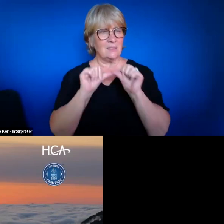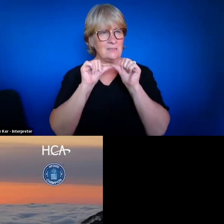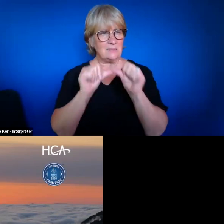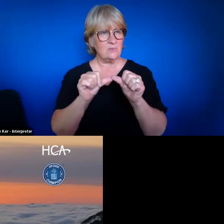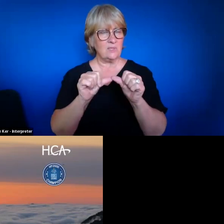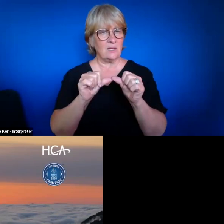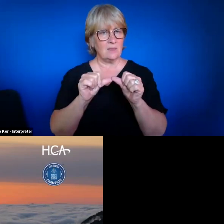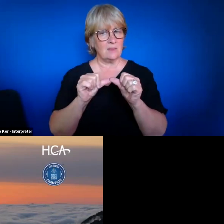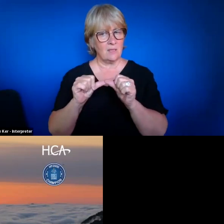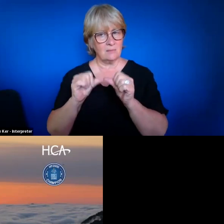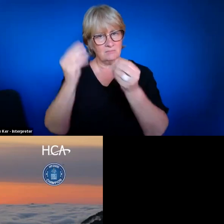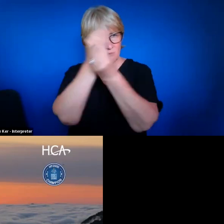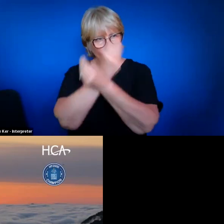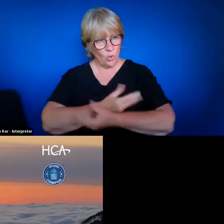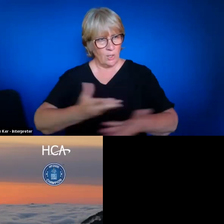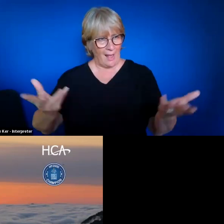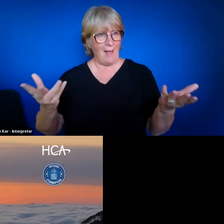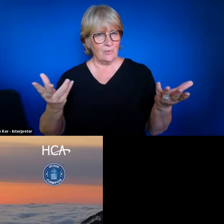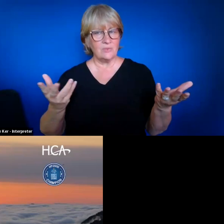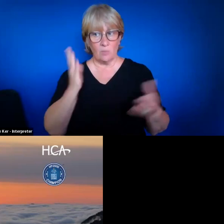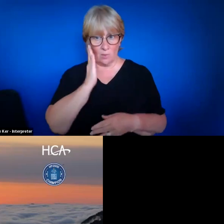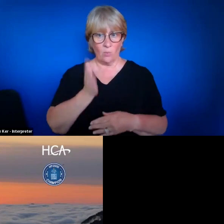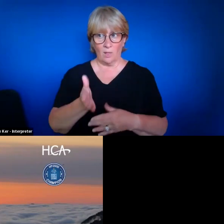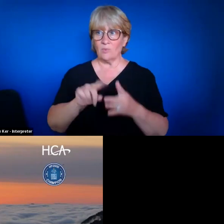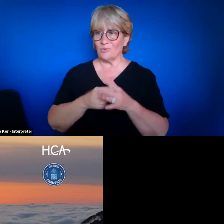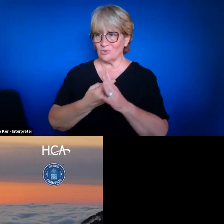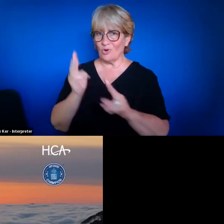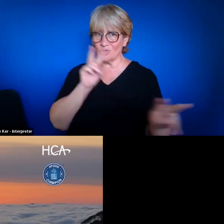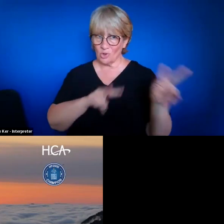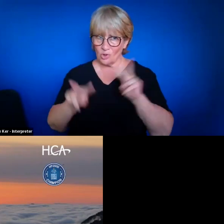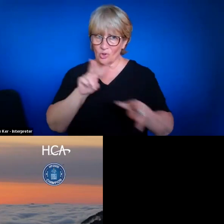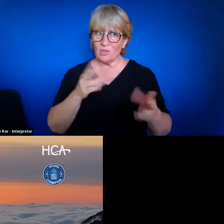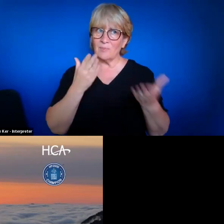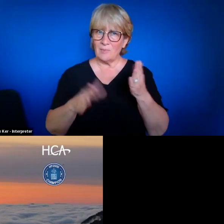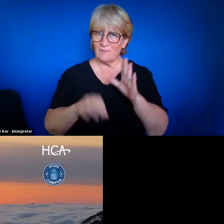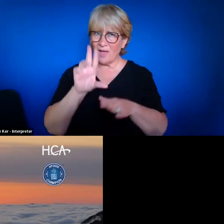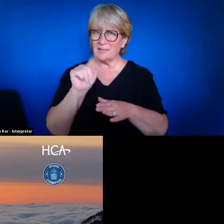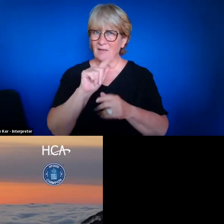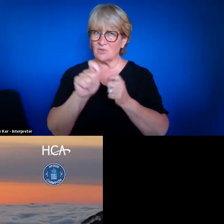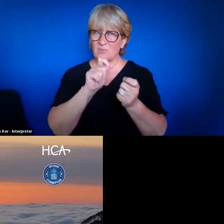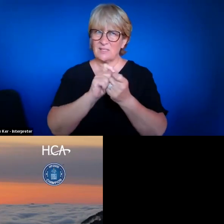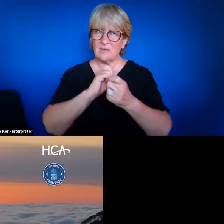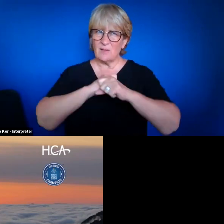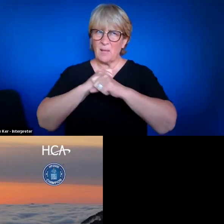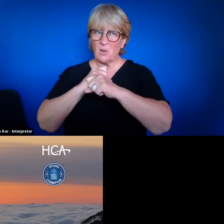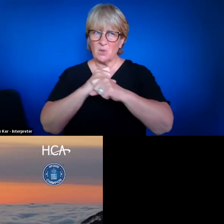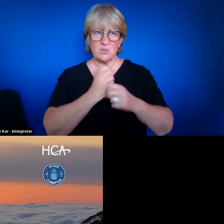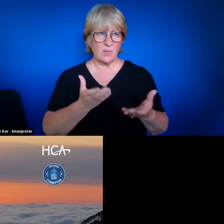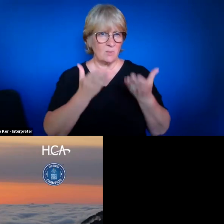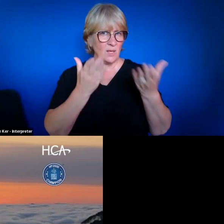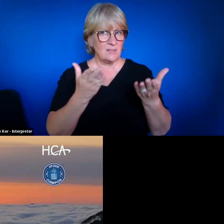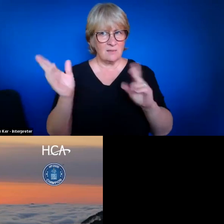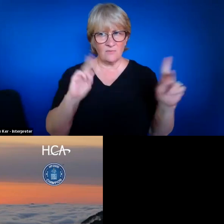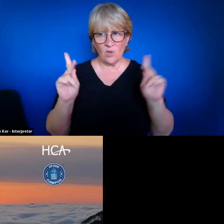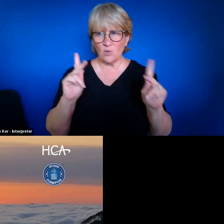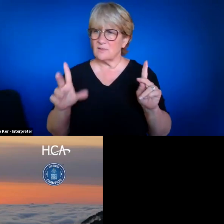out, we will. And we will start to look and maybe find out if there are some specific barriers that we can just raise up to folks, and maybe we can